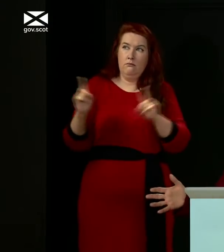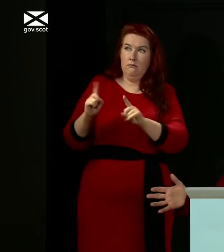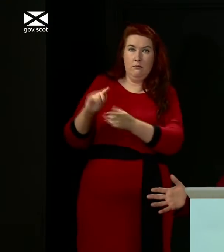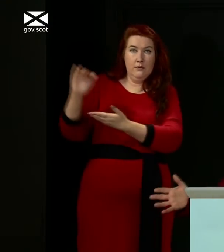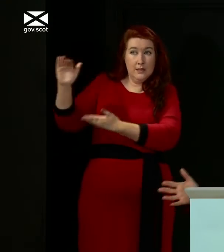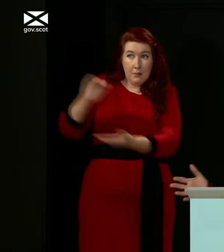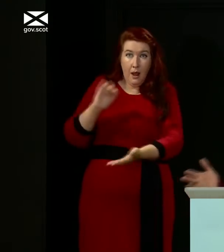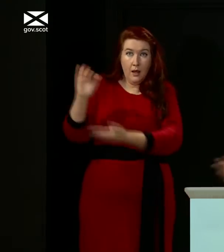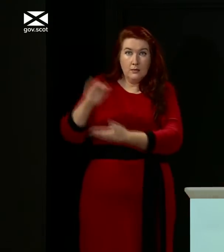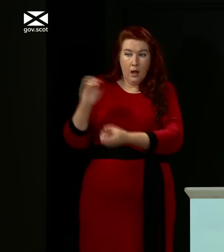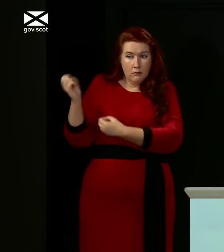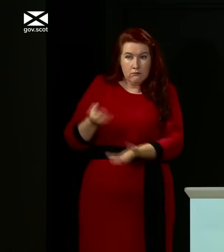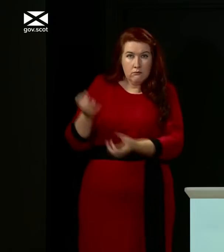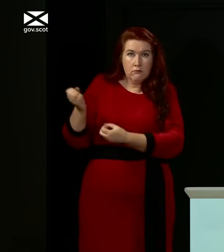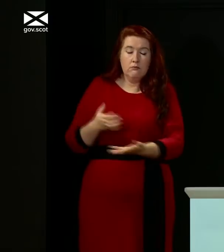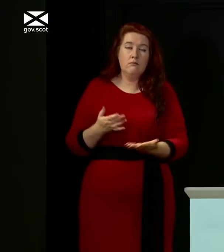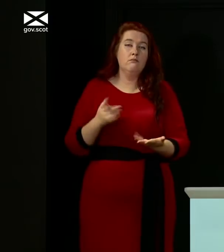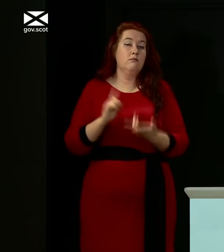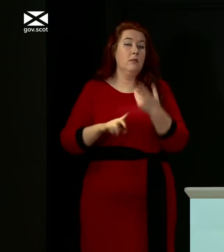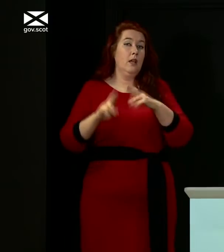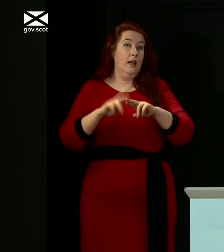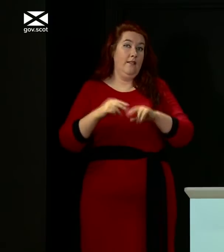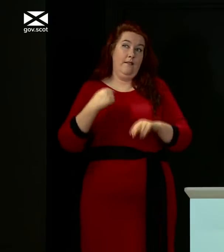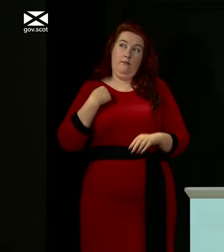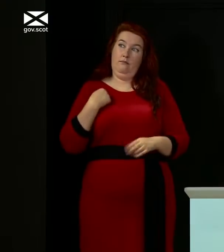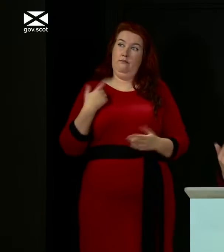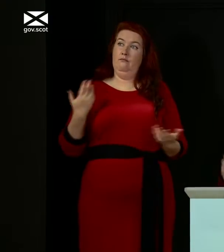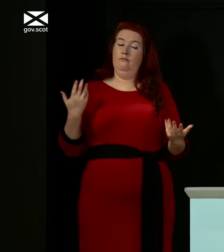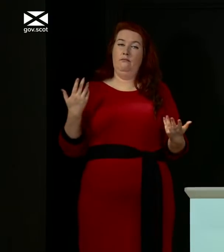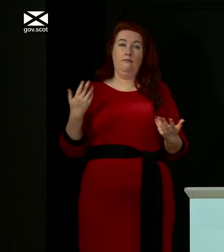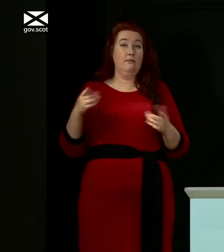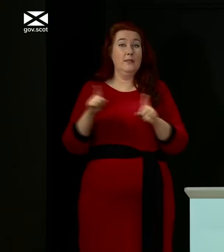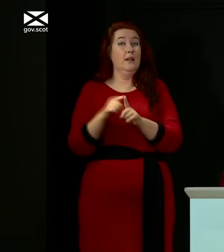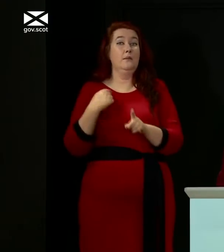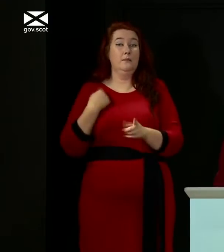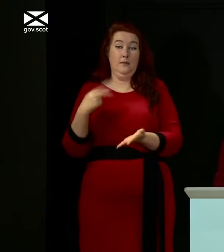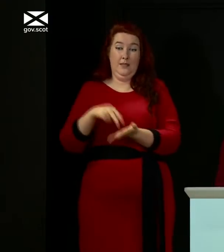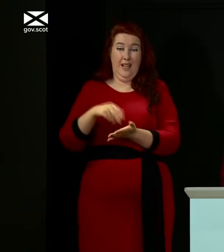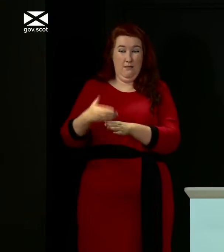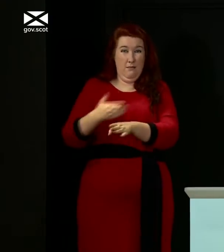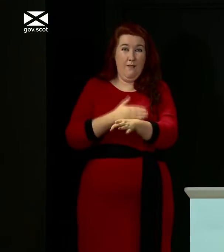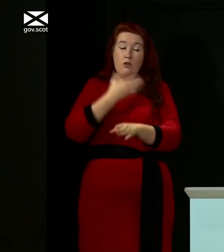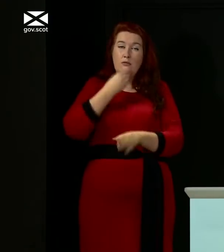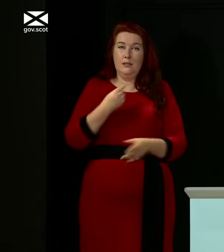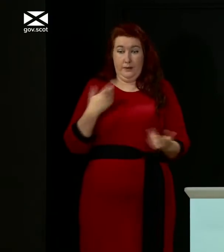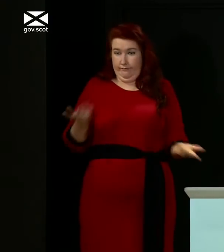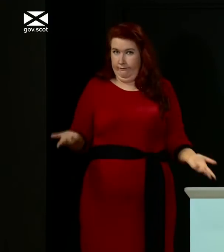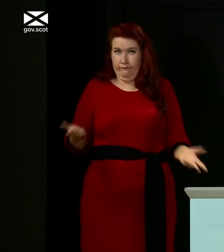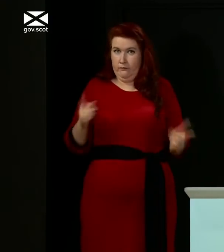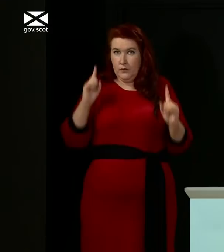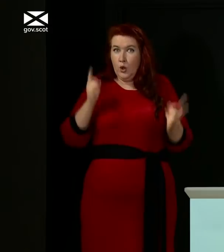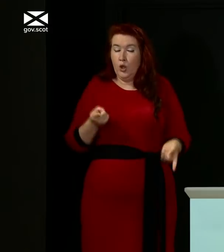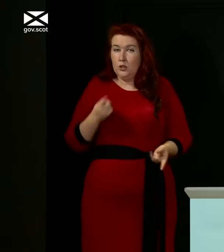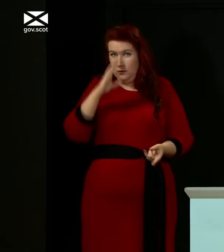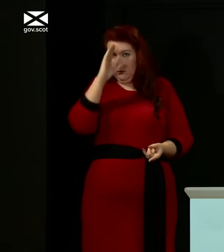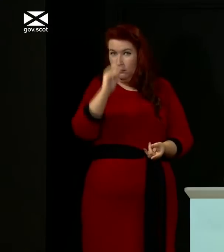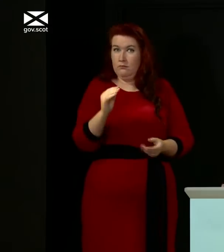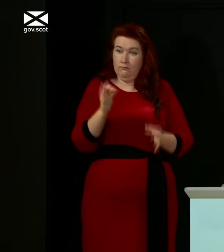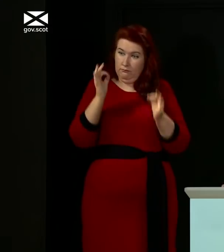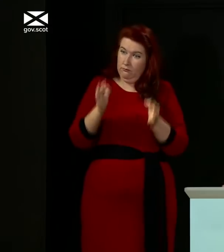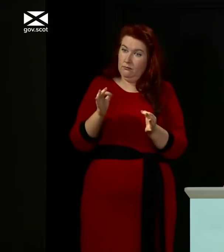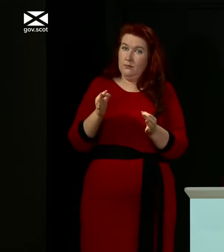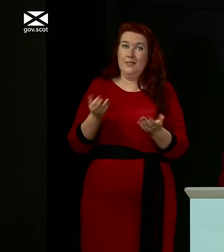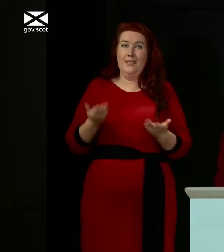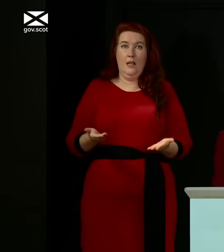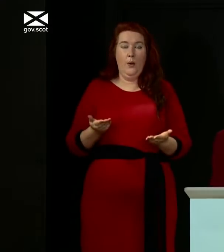we expect to have. If I'd been standing here, as I was standing here before Christmas, I wouldn't have been able to give you the information